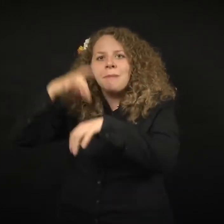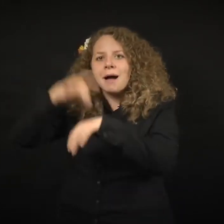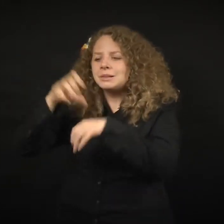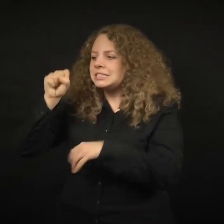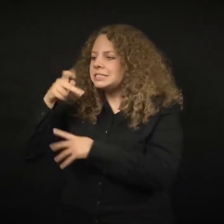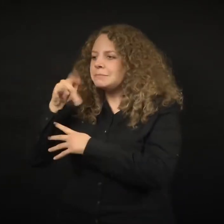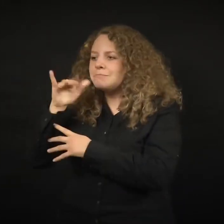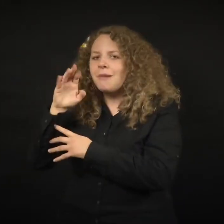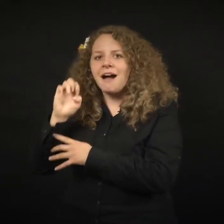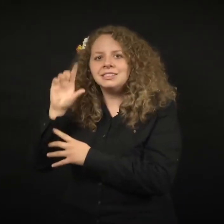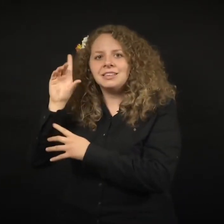this.